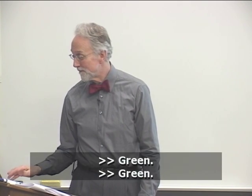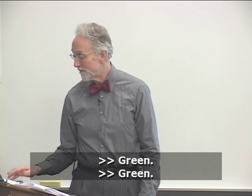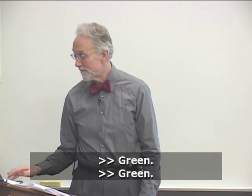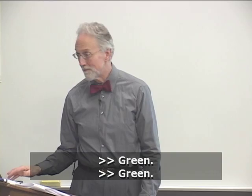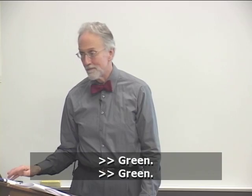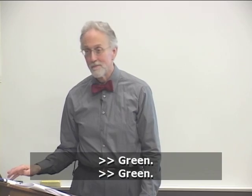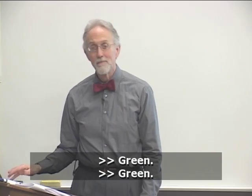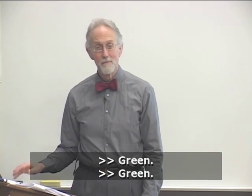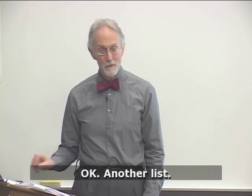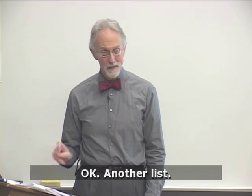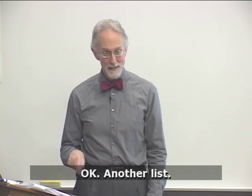Green. Green. Okay.